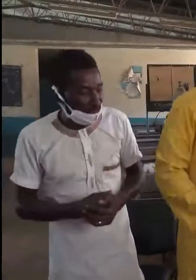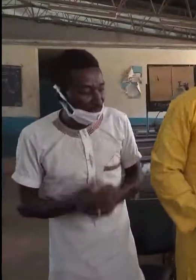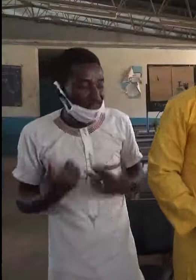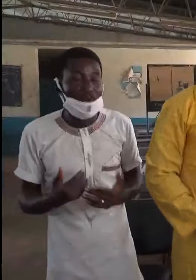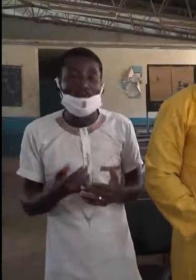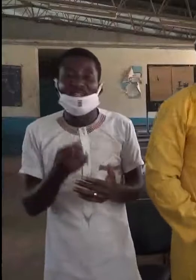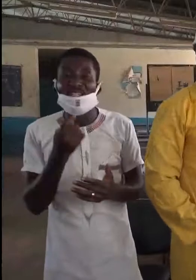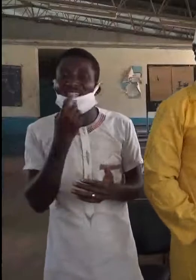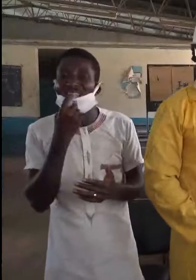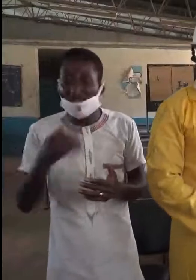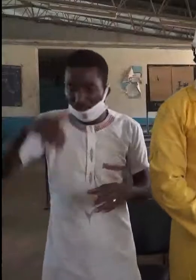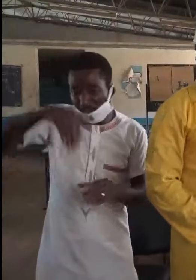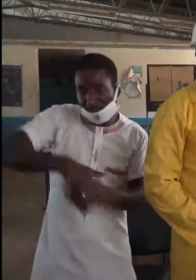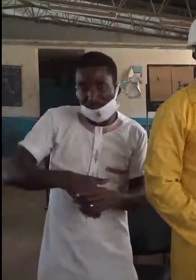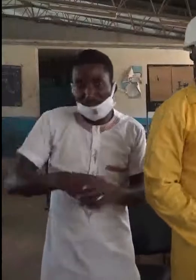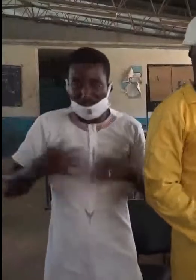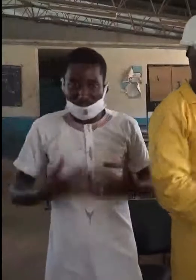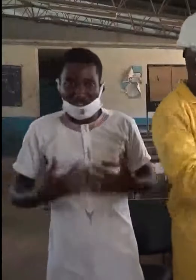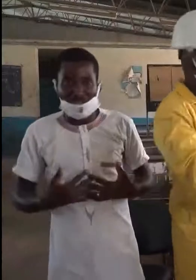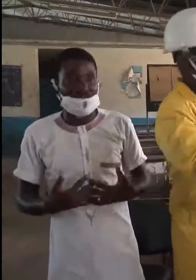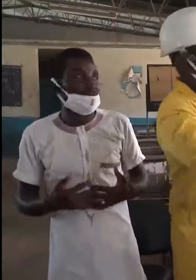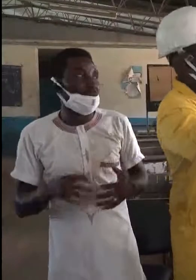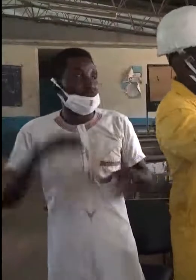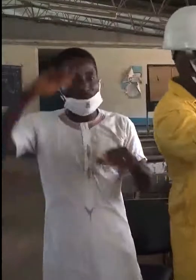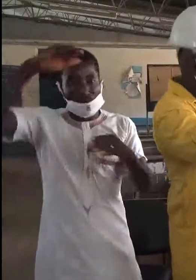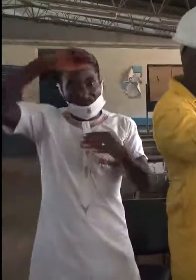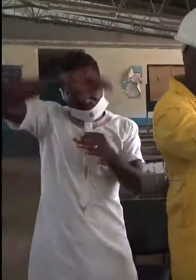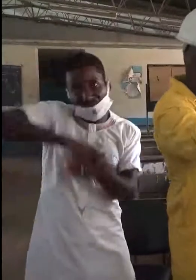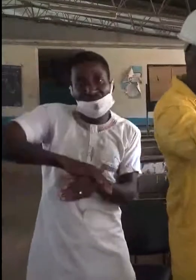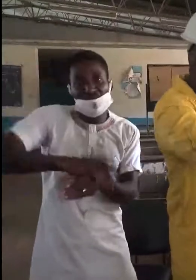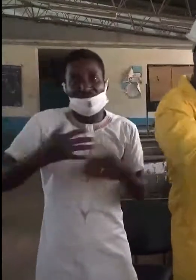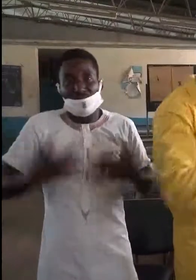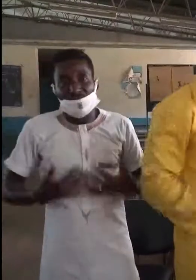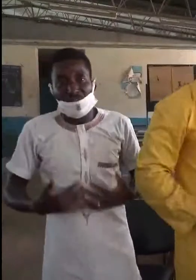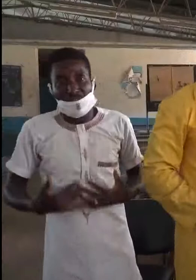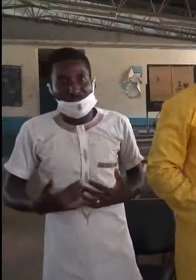Now the workpiece is well secured on the vise. Now we'll start the machine.